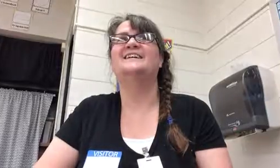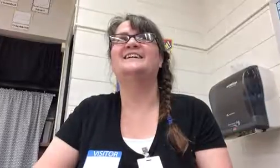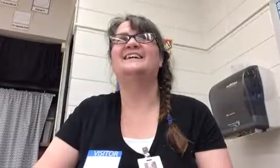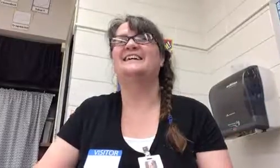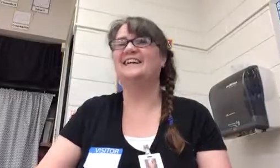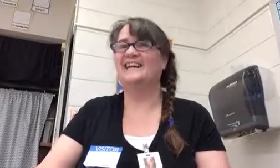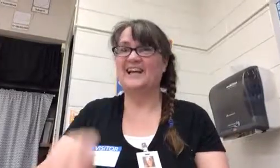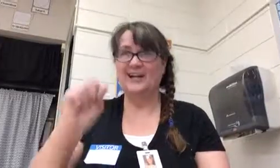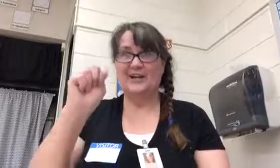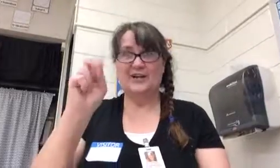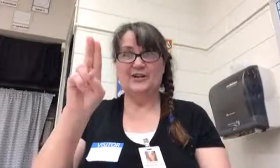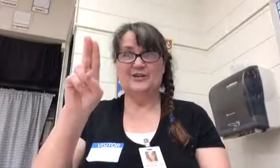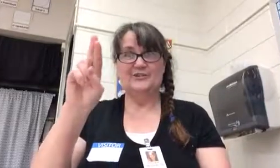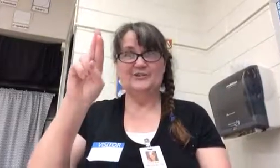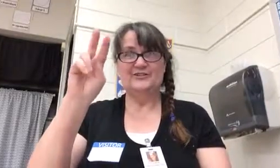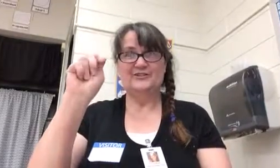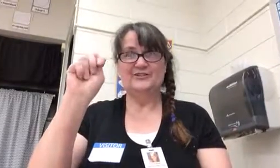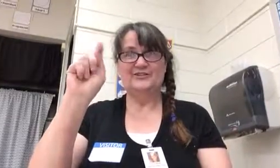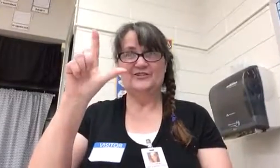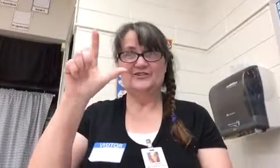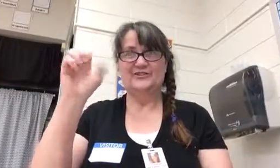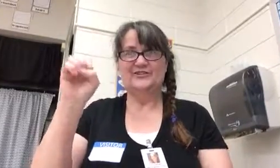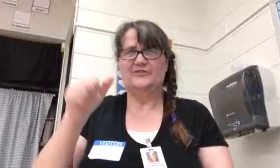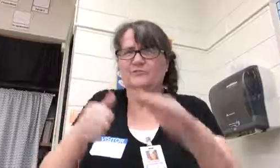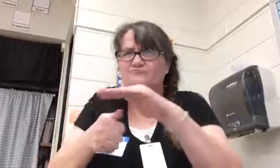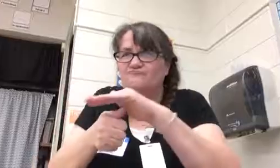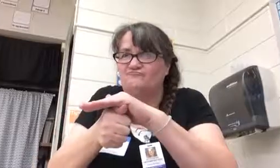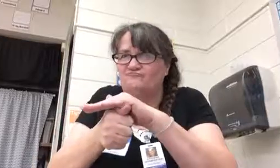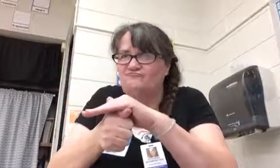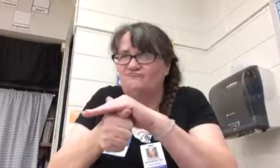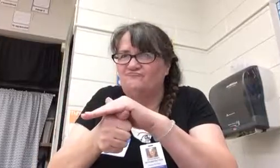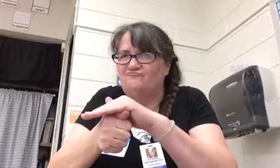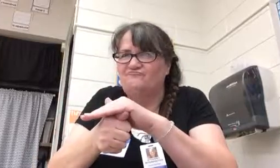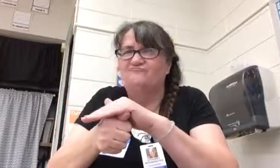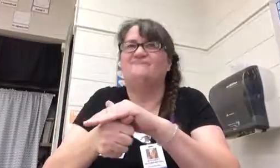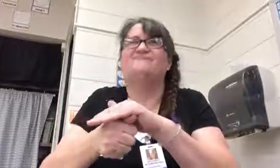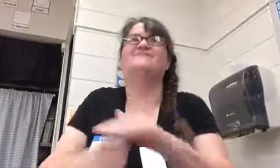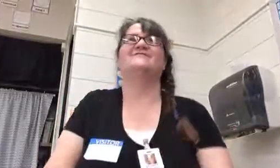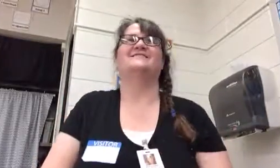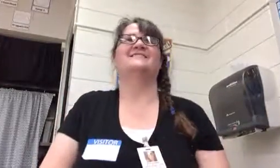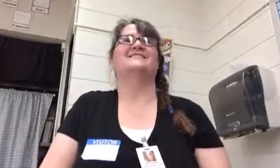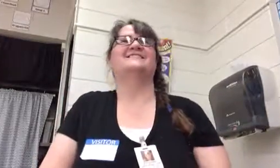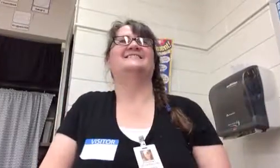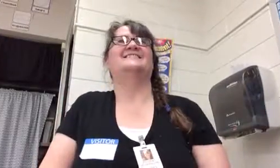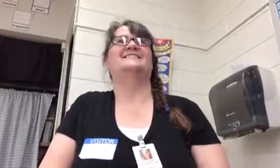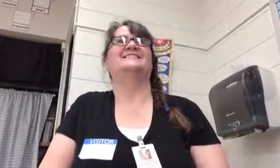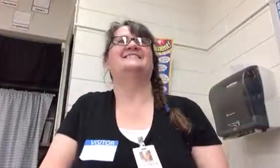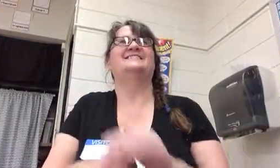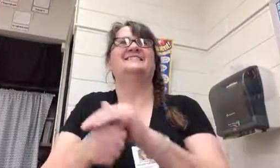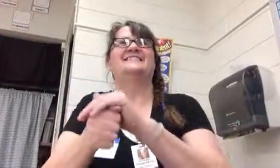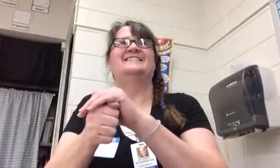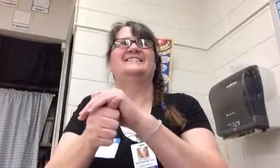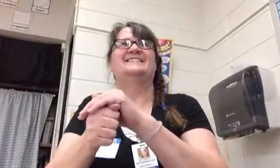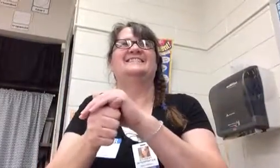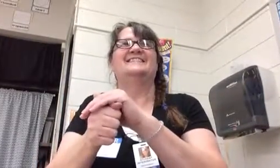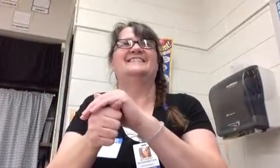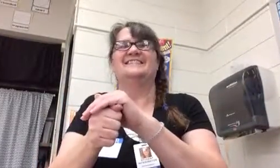Turtle. You guys remember turtle? One of my favorites. Owen has it. There he is. There's our little friend, our turtle